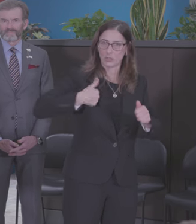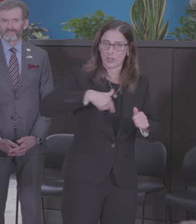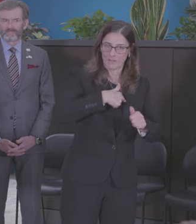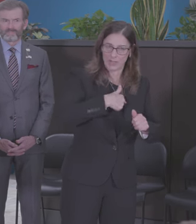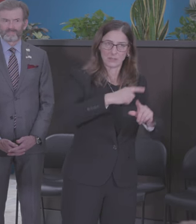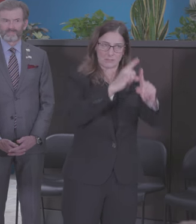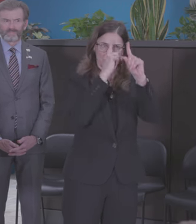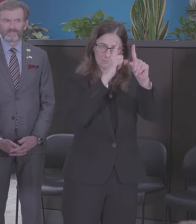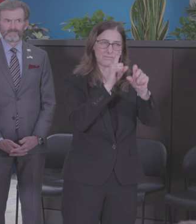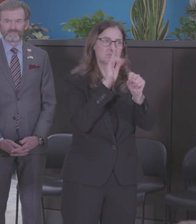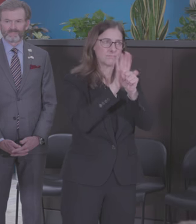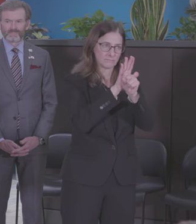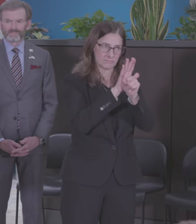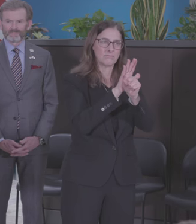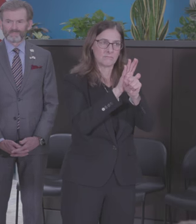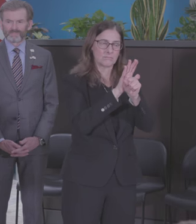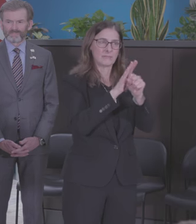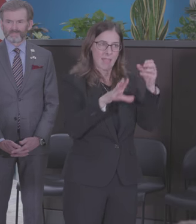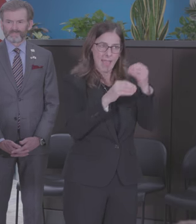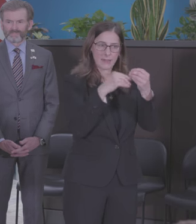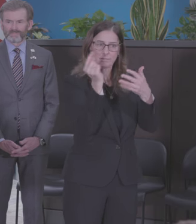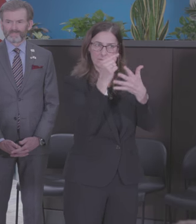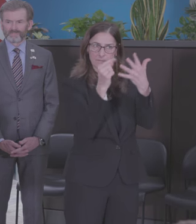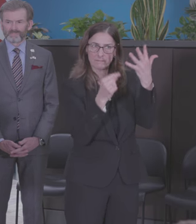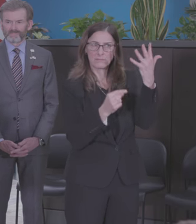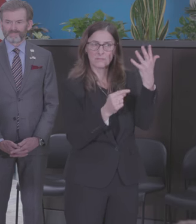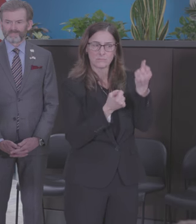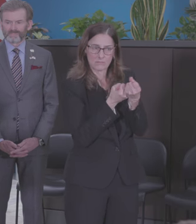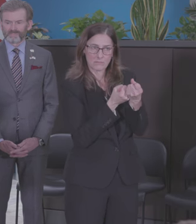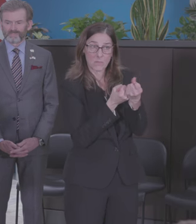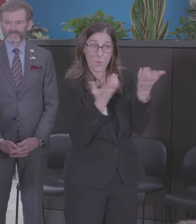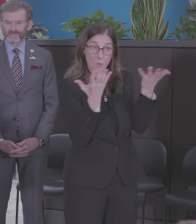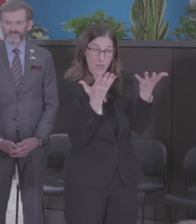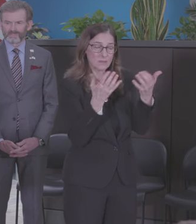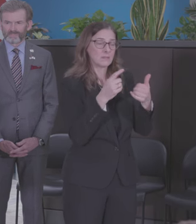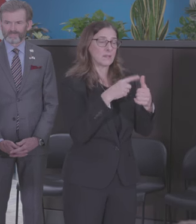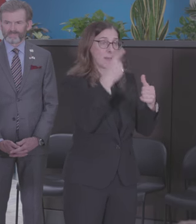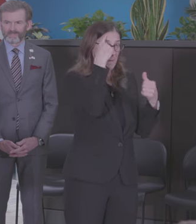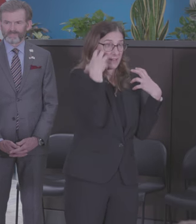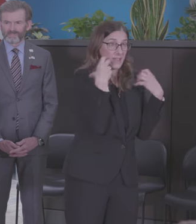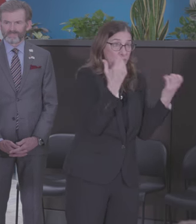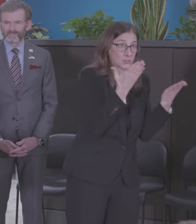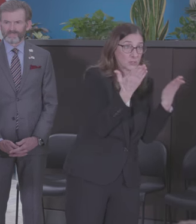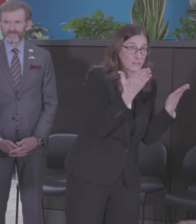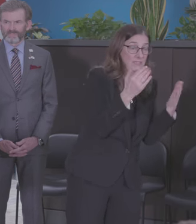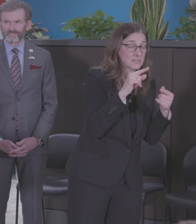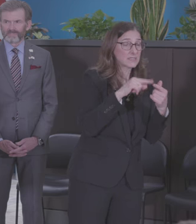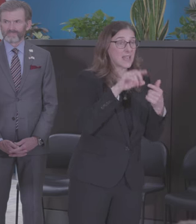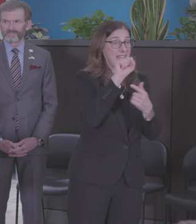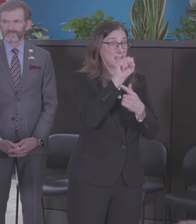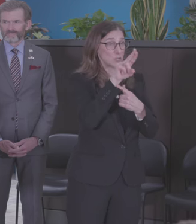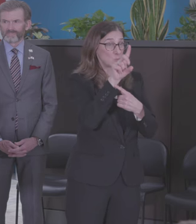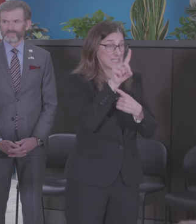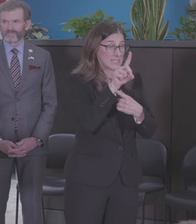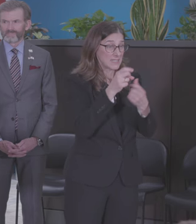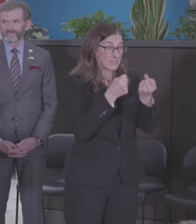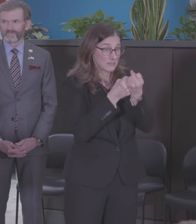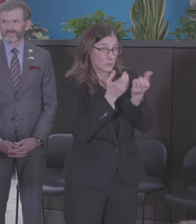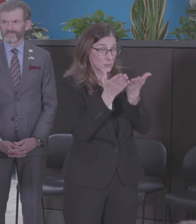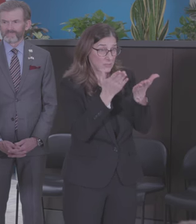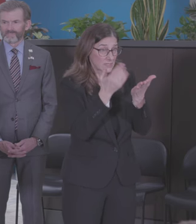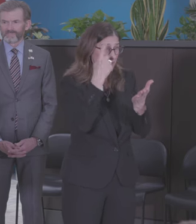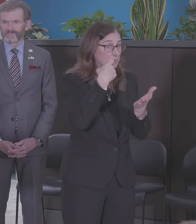only includes mental health services and dealing with substance use abuse, but Andy, I've seen the work